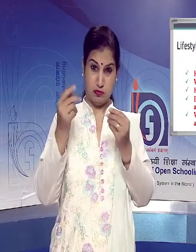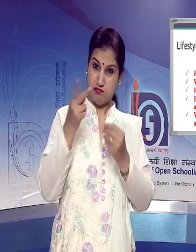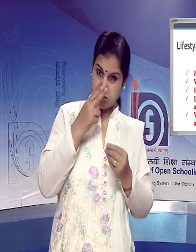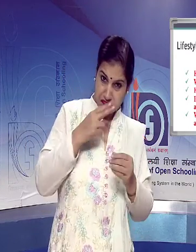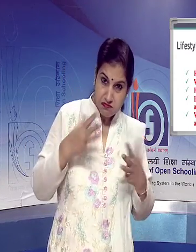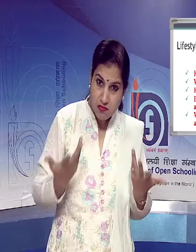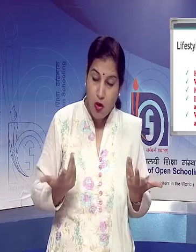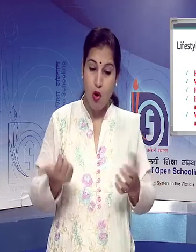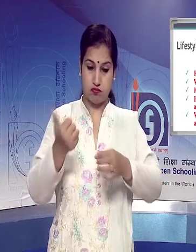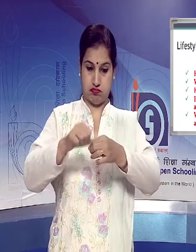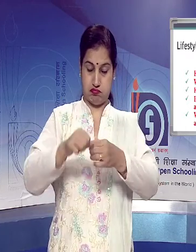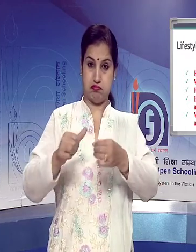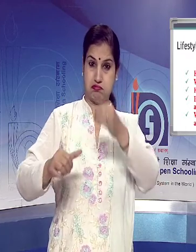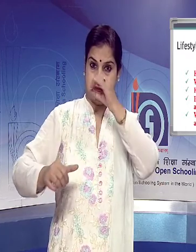consume alcohol.